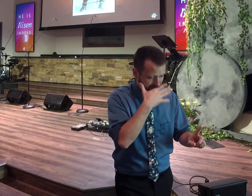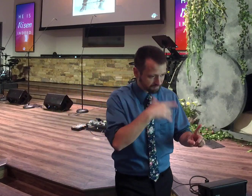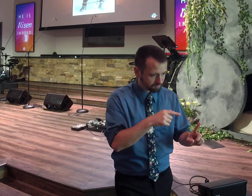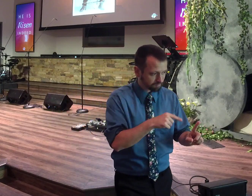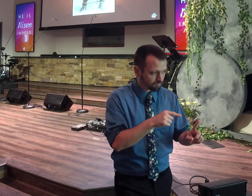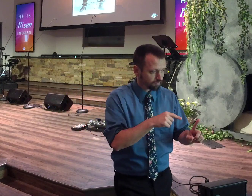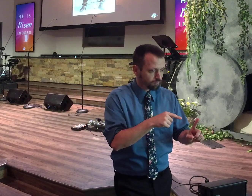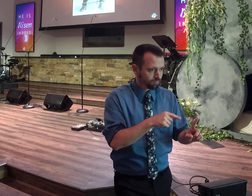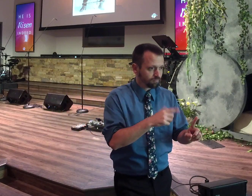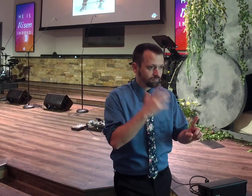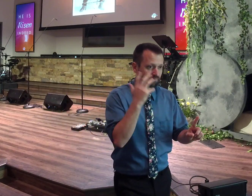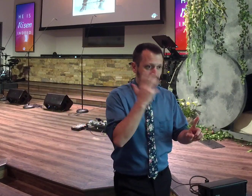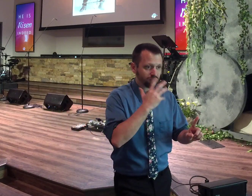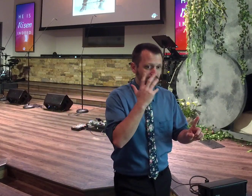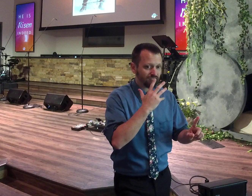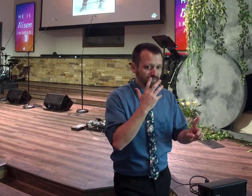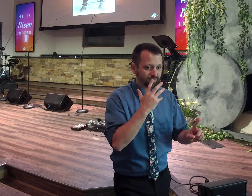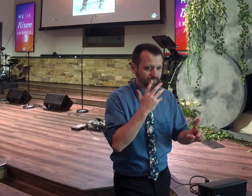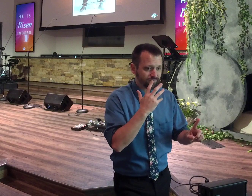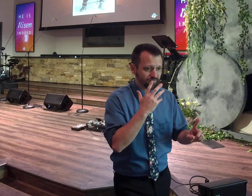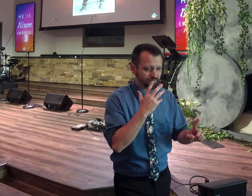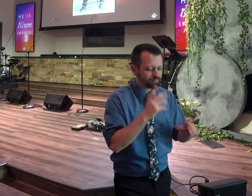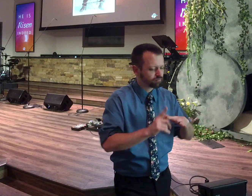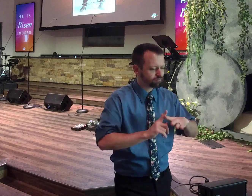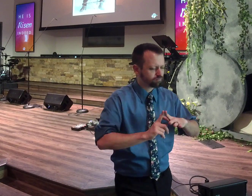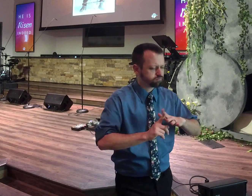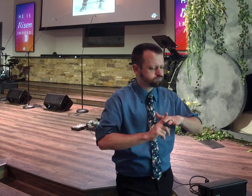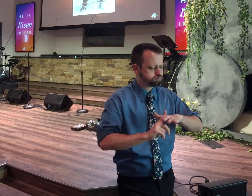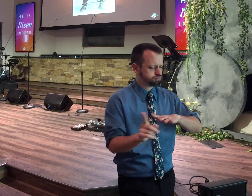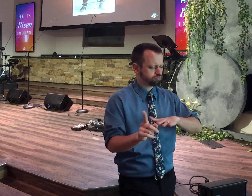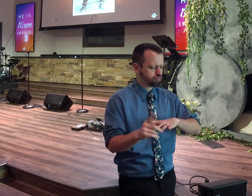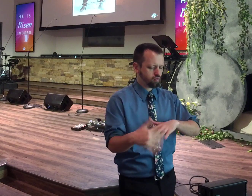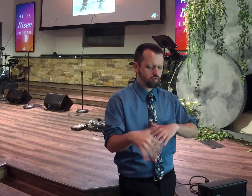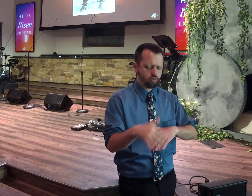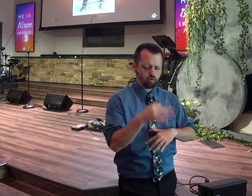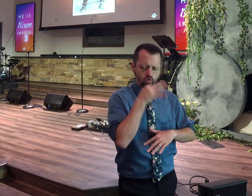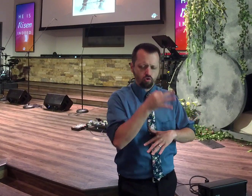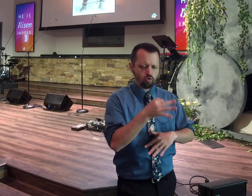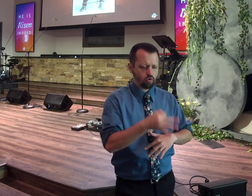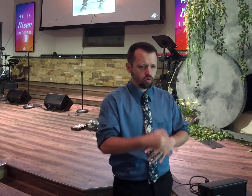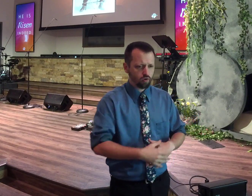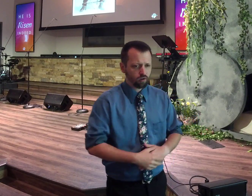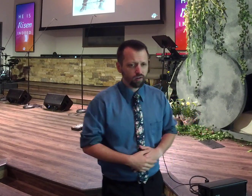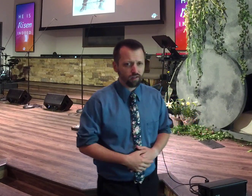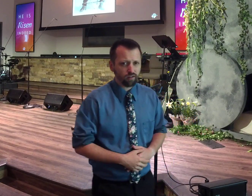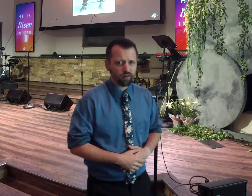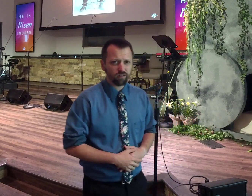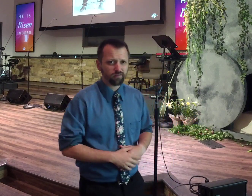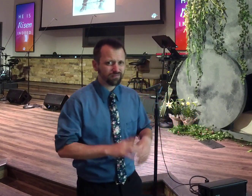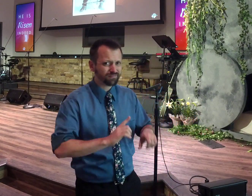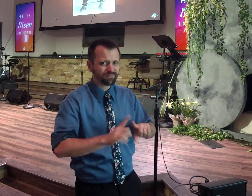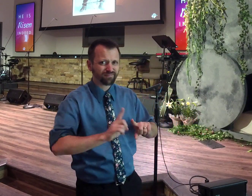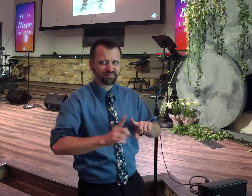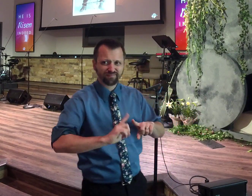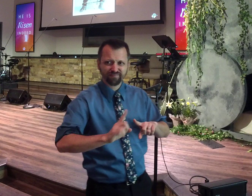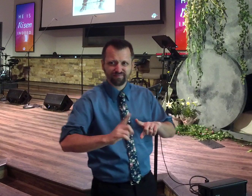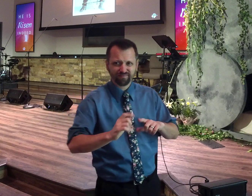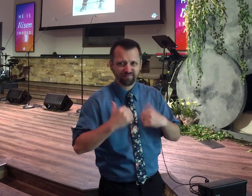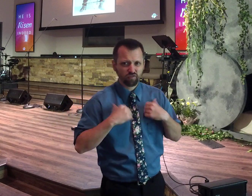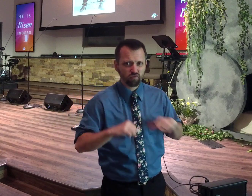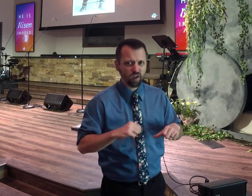was amazing as an escape artist. And again, they would do all kinds of things to try to confine